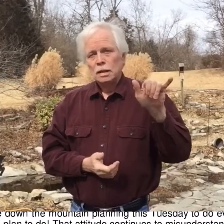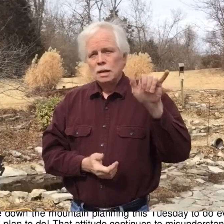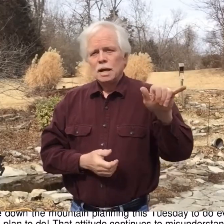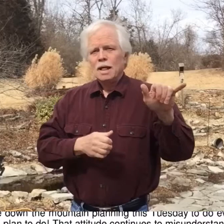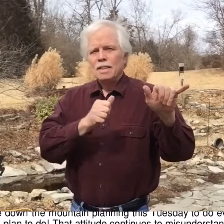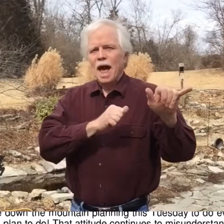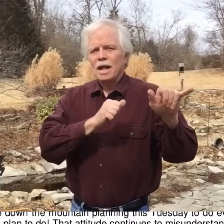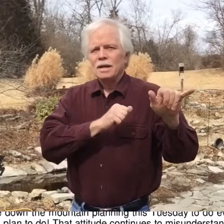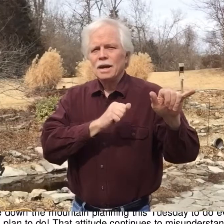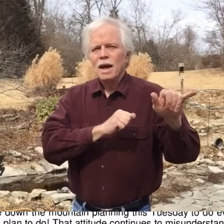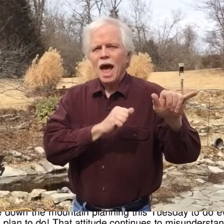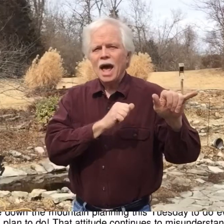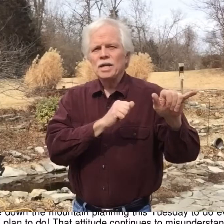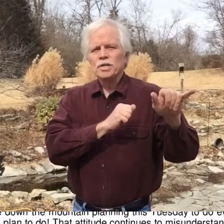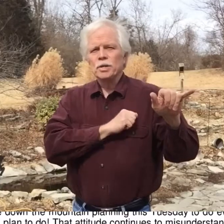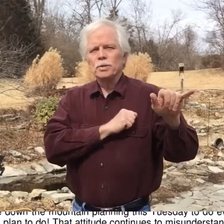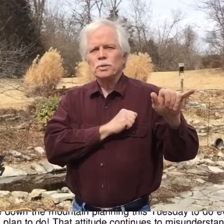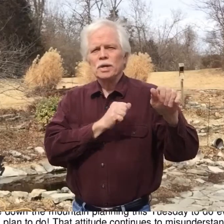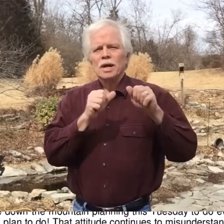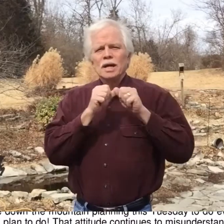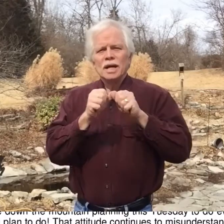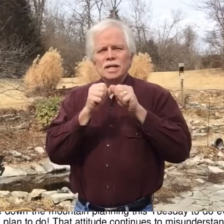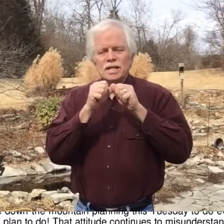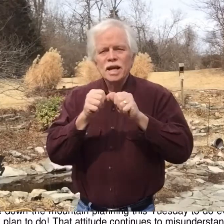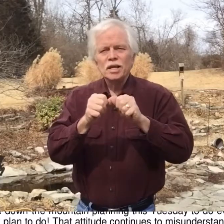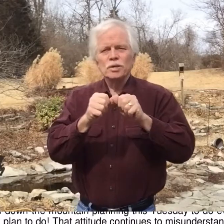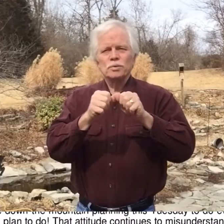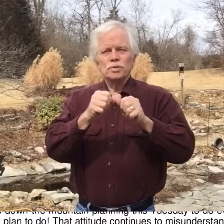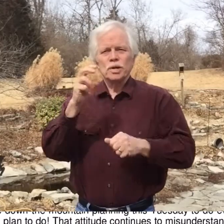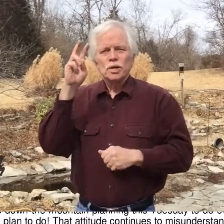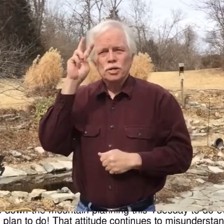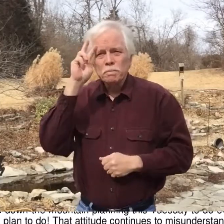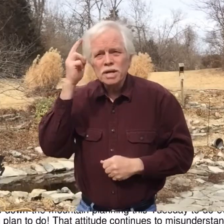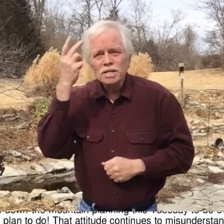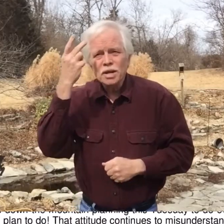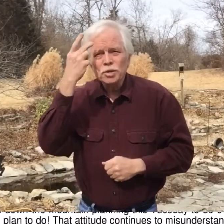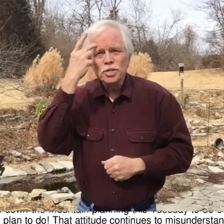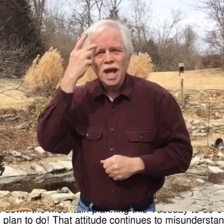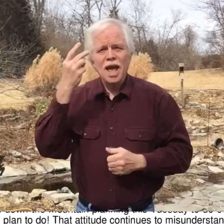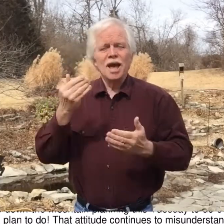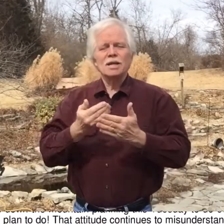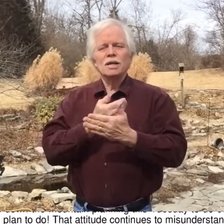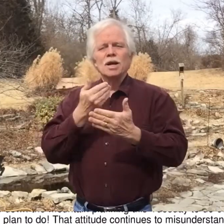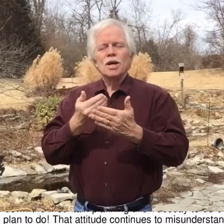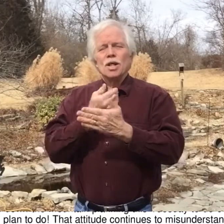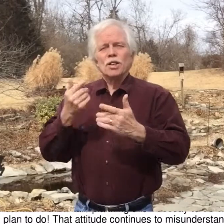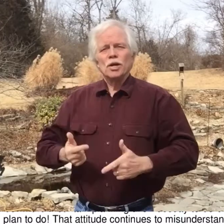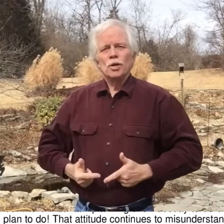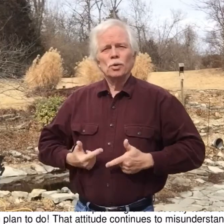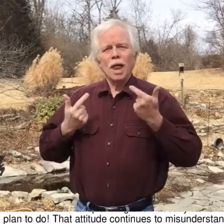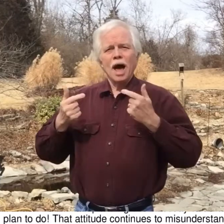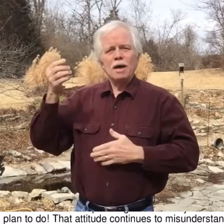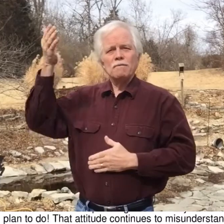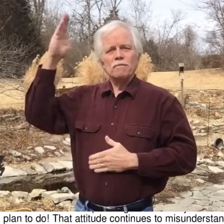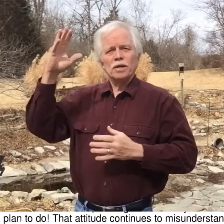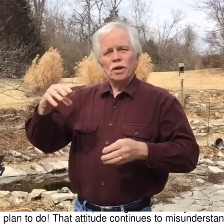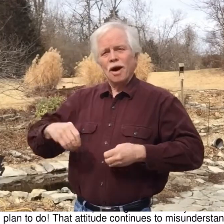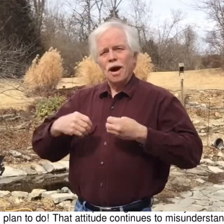That attitude continues to misunderstand the new life that God